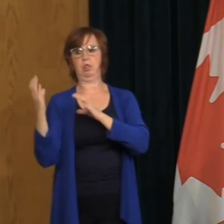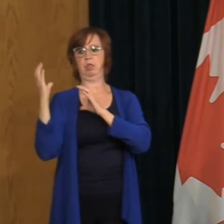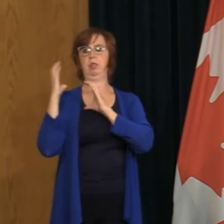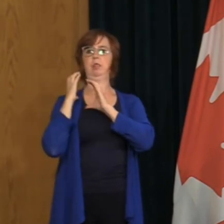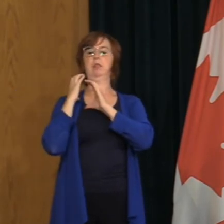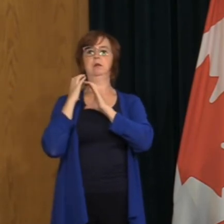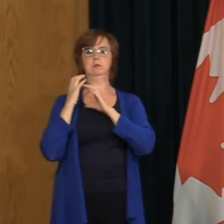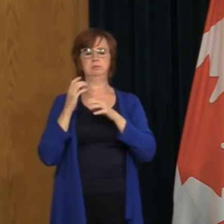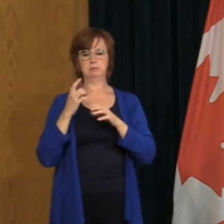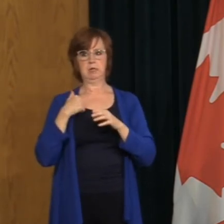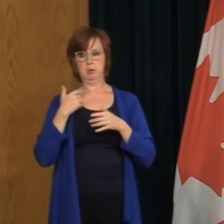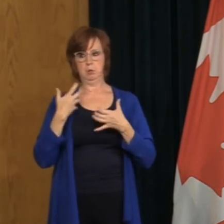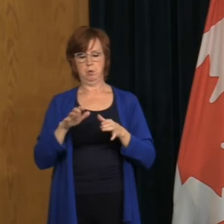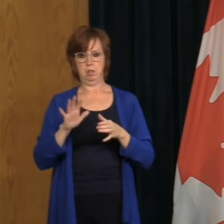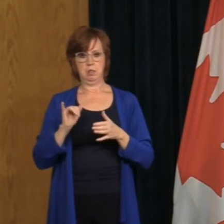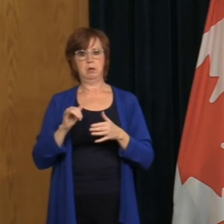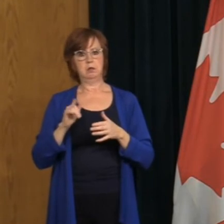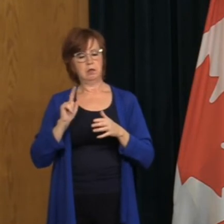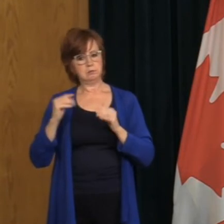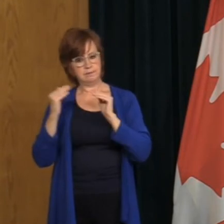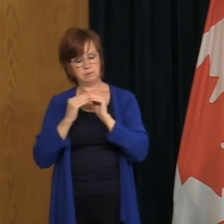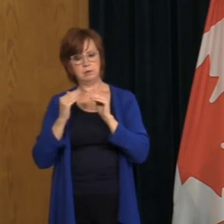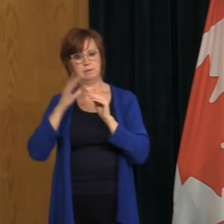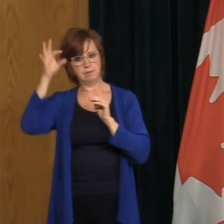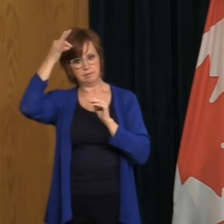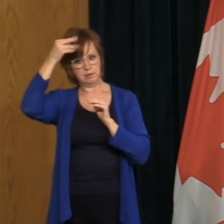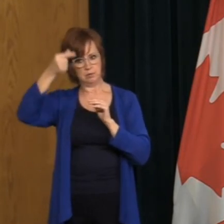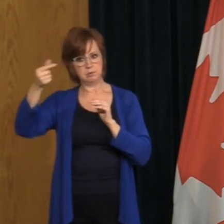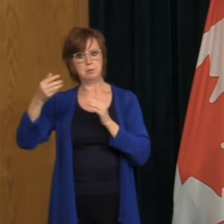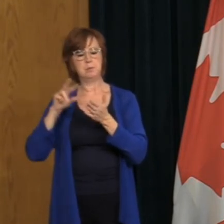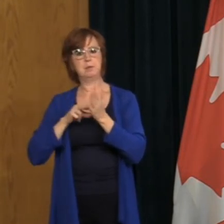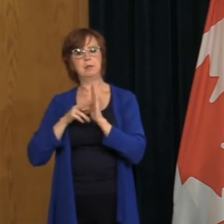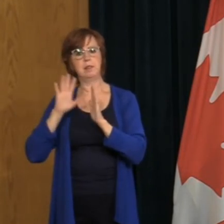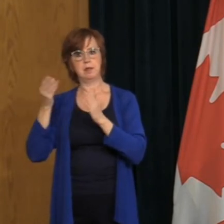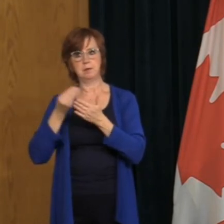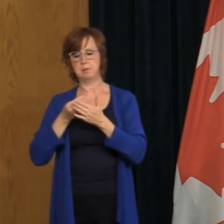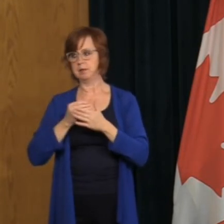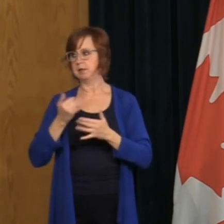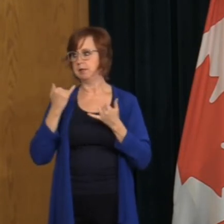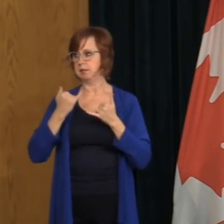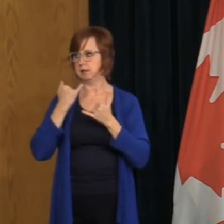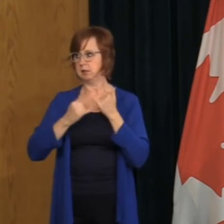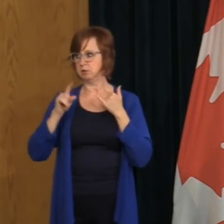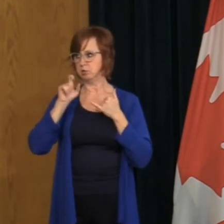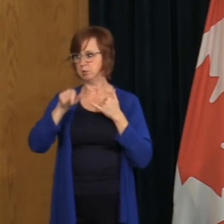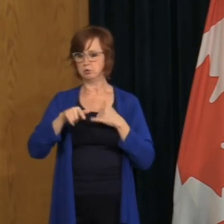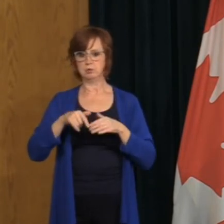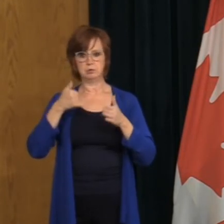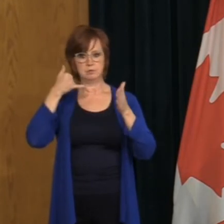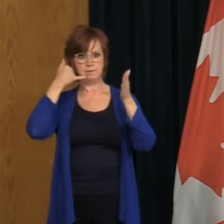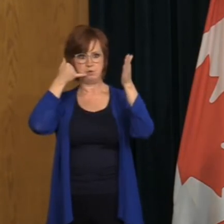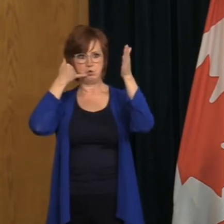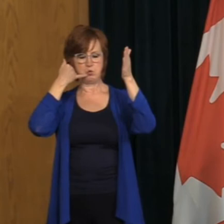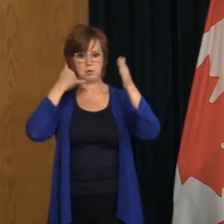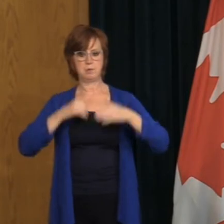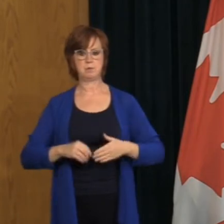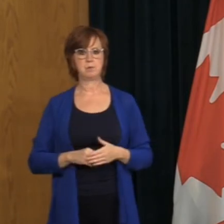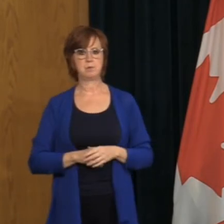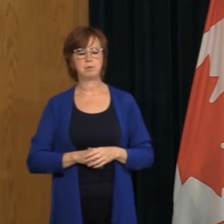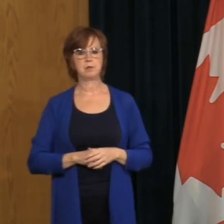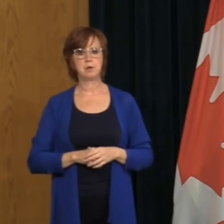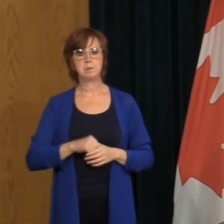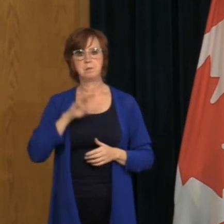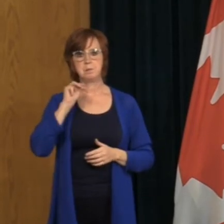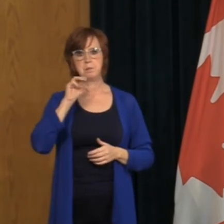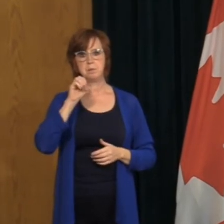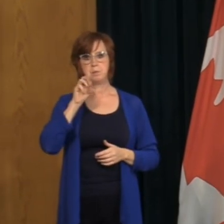federal initiative, then it needs to be funded federally as well. And we'll take our last question from the phones. Operator? We have